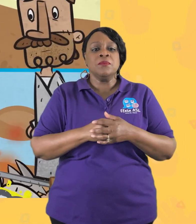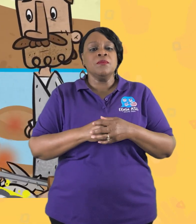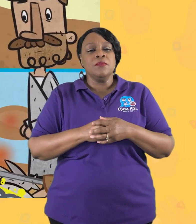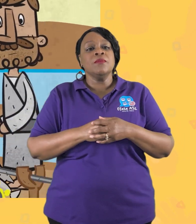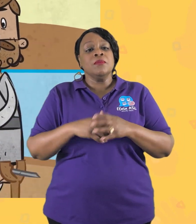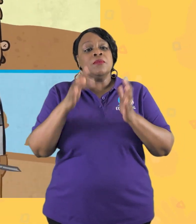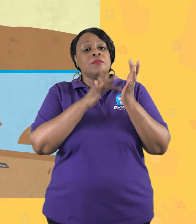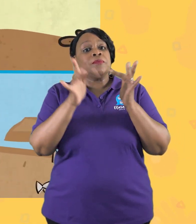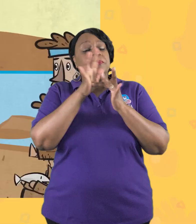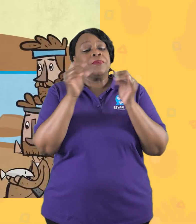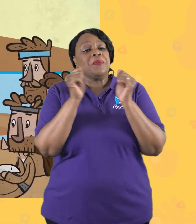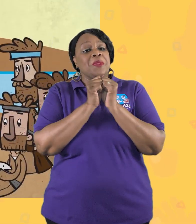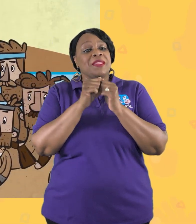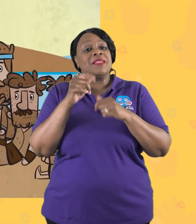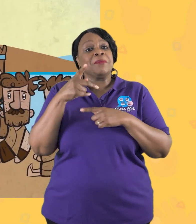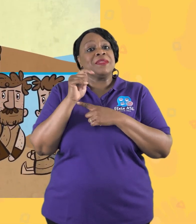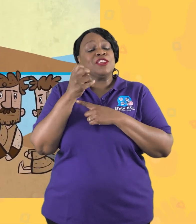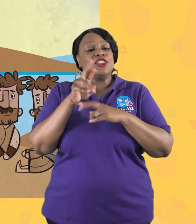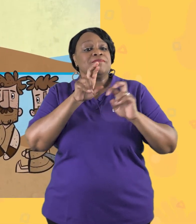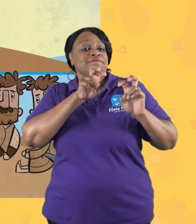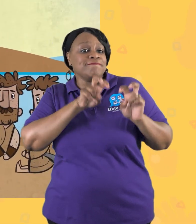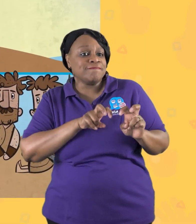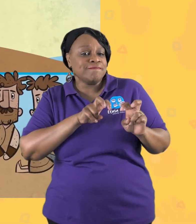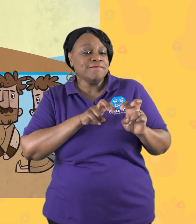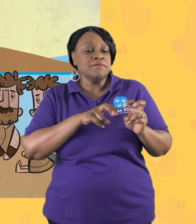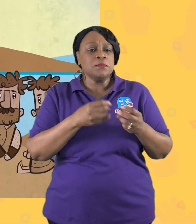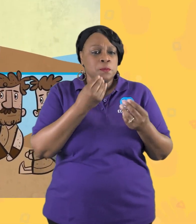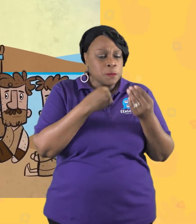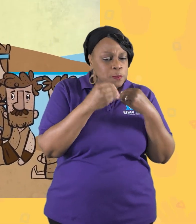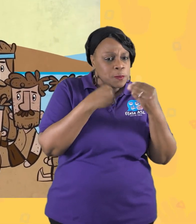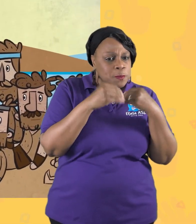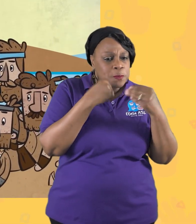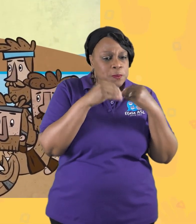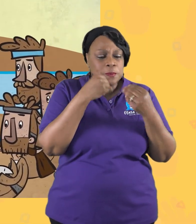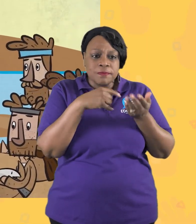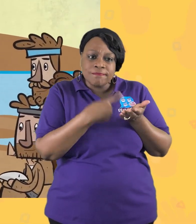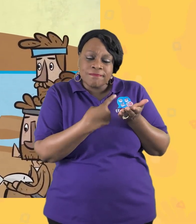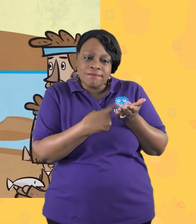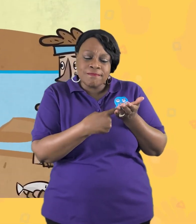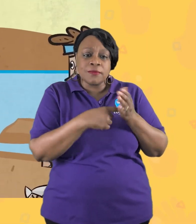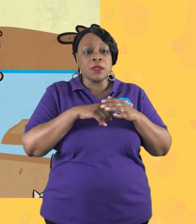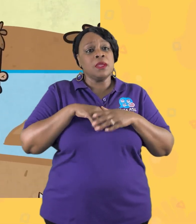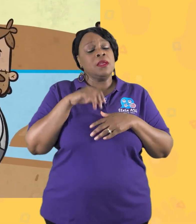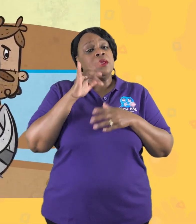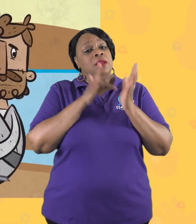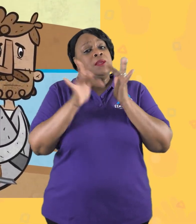Jesus said, "Come have some breakfast." While they were eating,